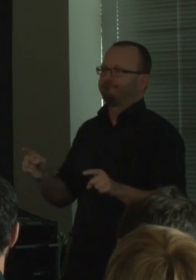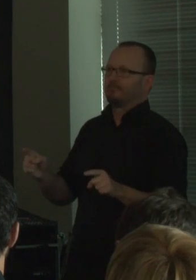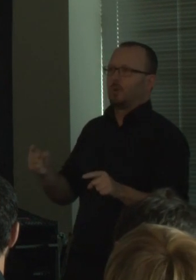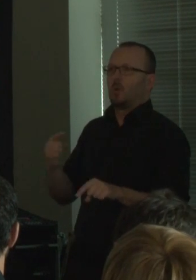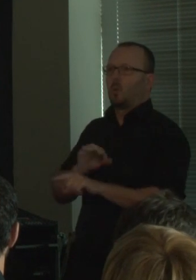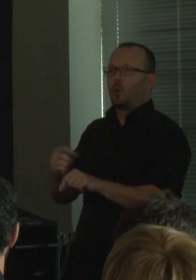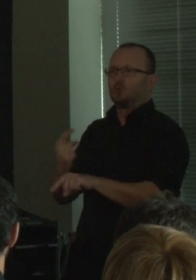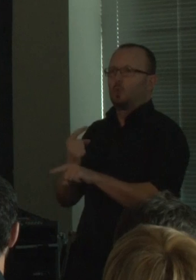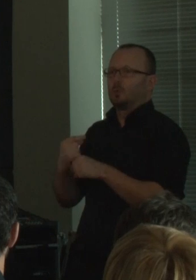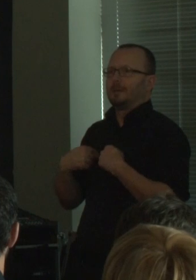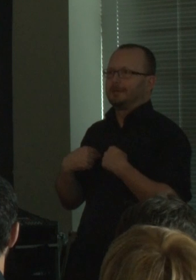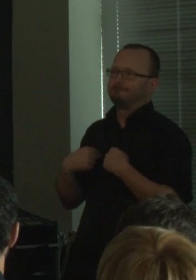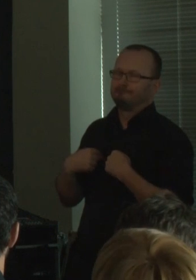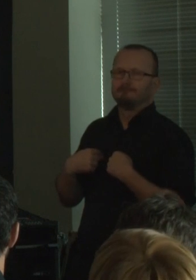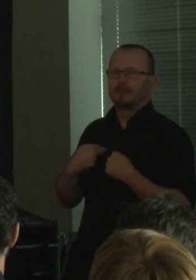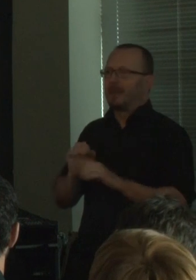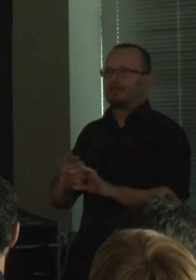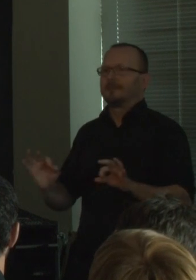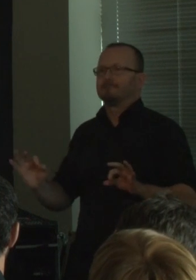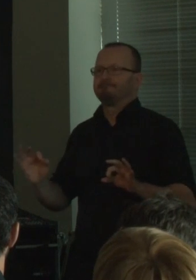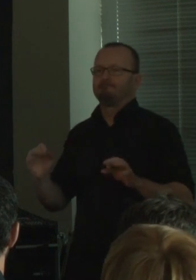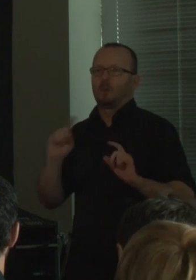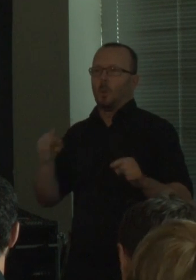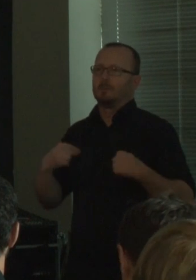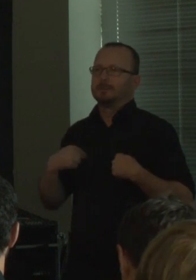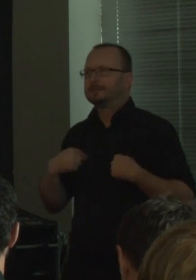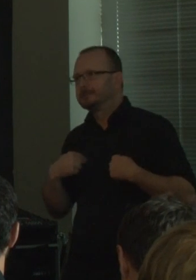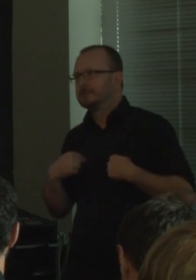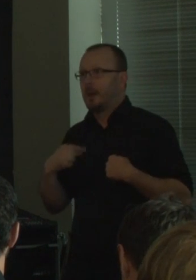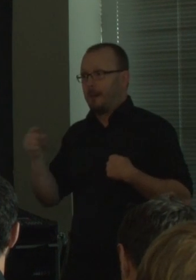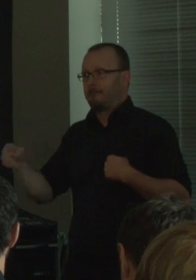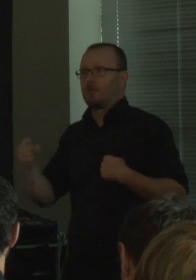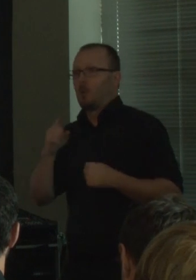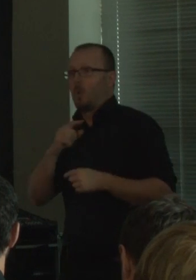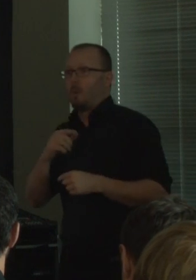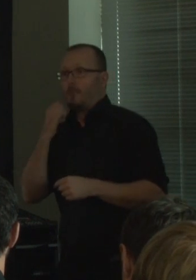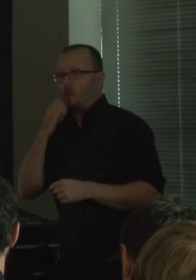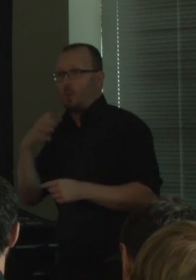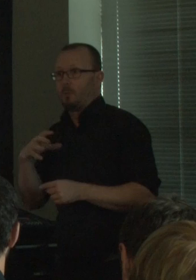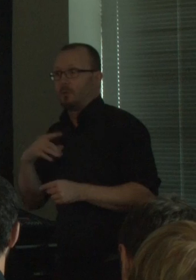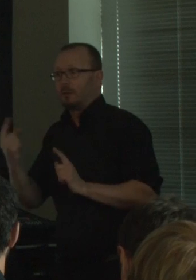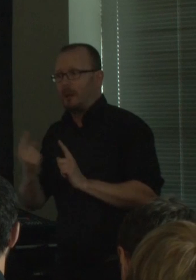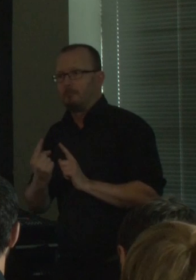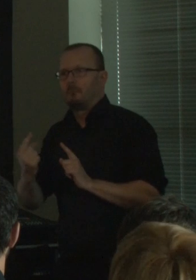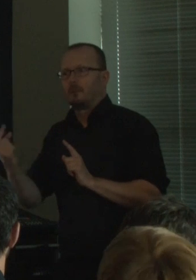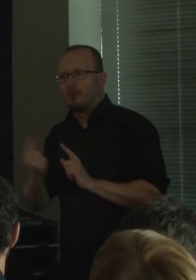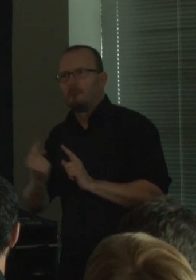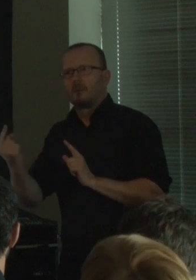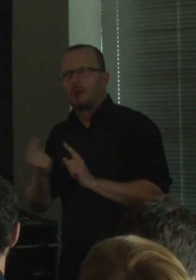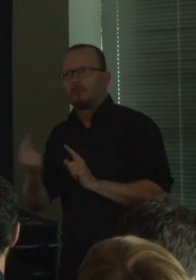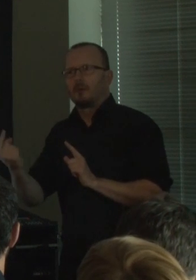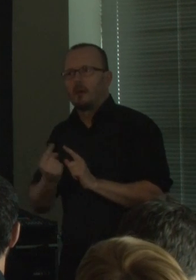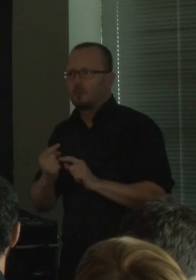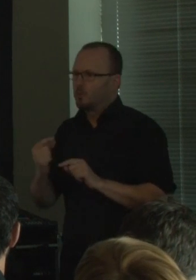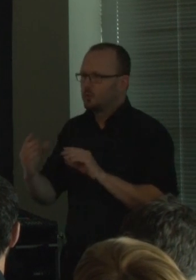But Tahu comes again and again. Each time we are talking, she teach me her words,